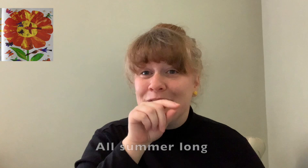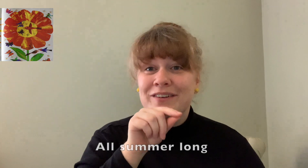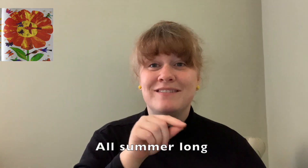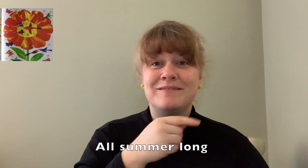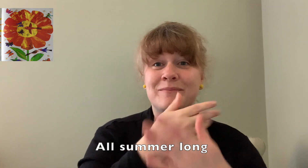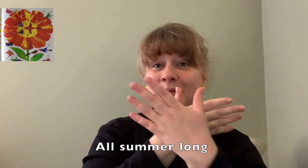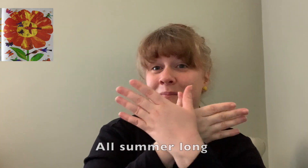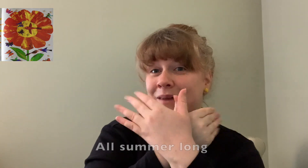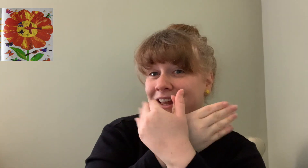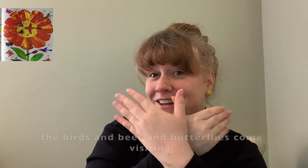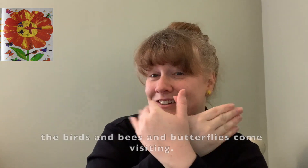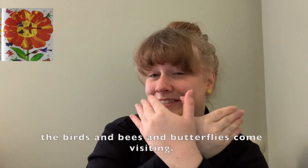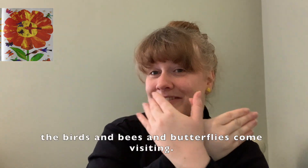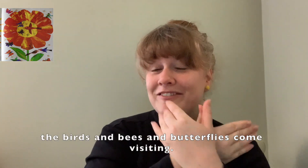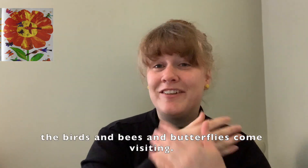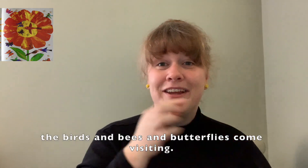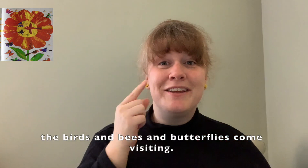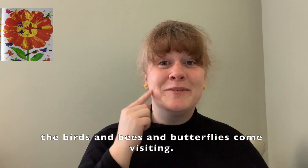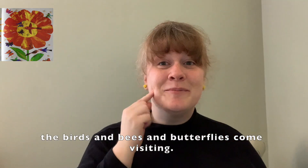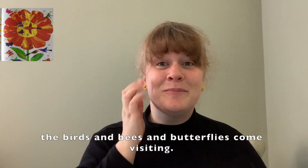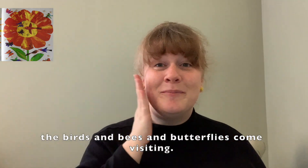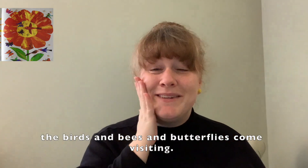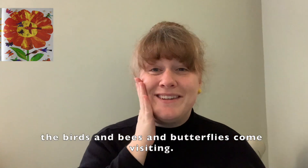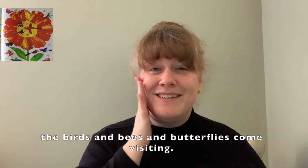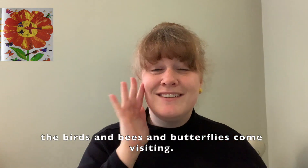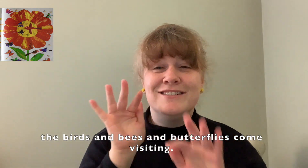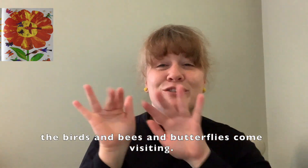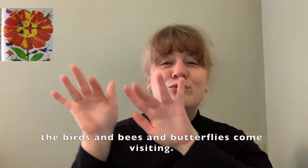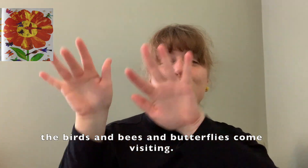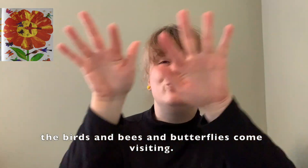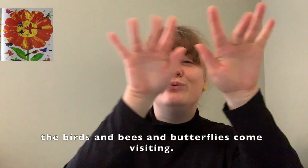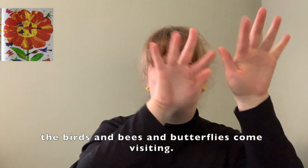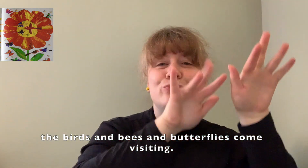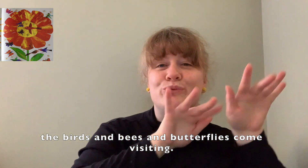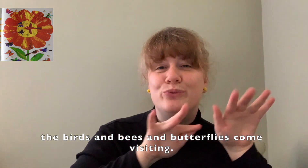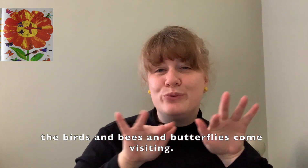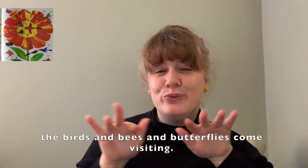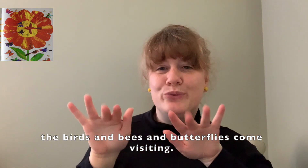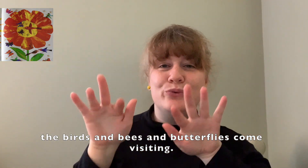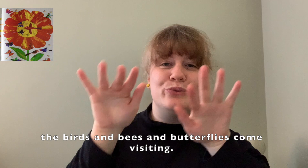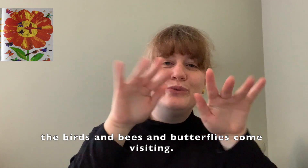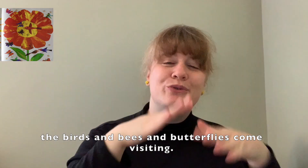All summer long, the birds and bees and butterflies come visiting.